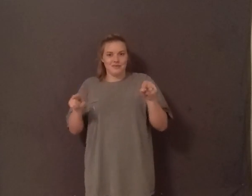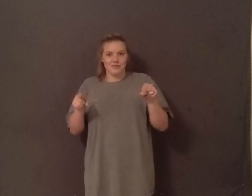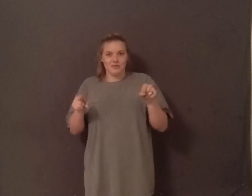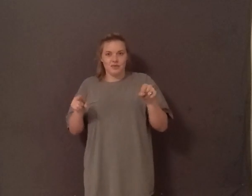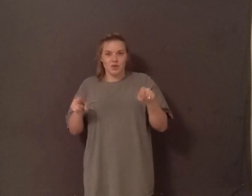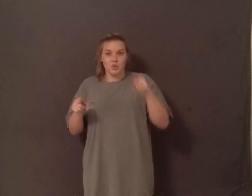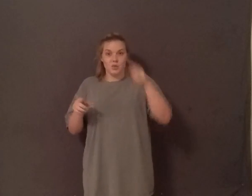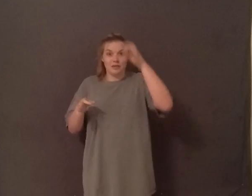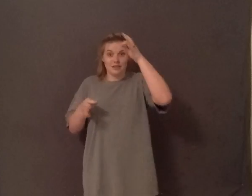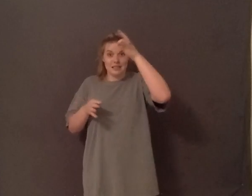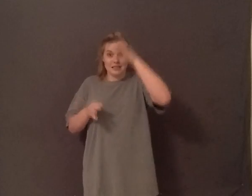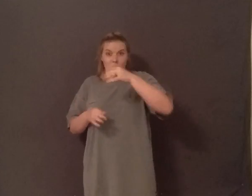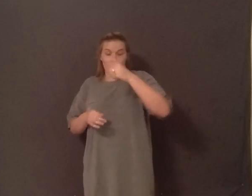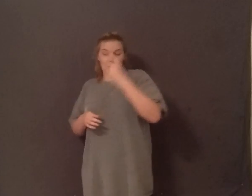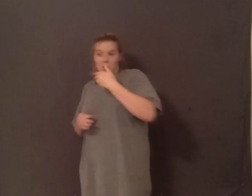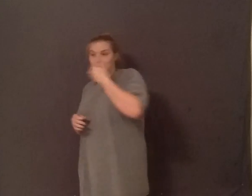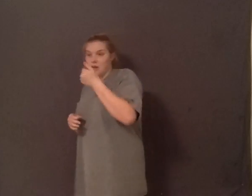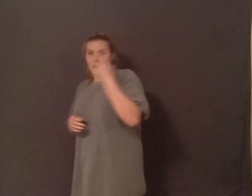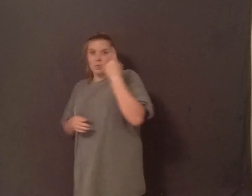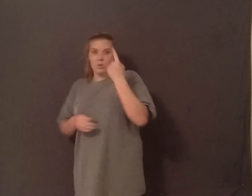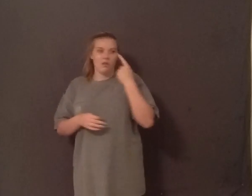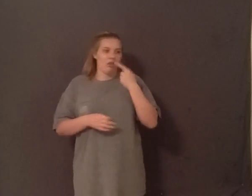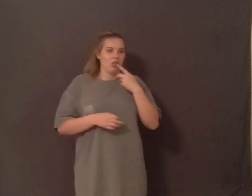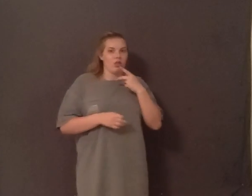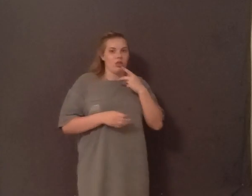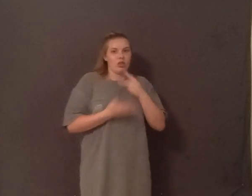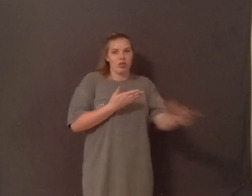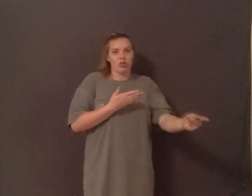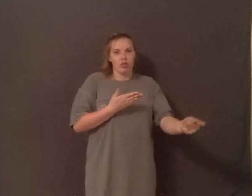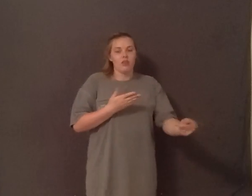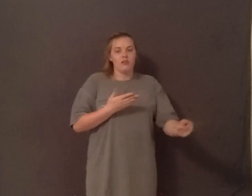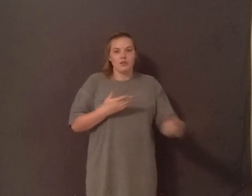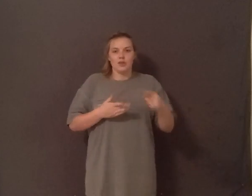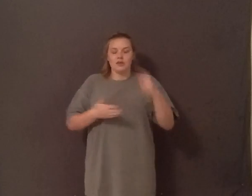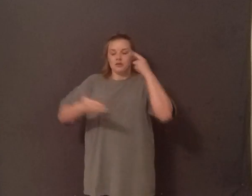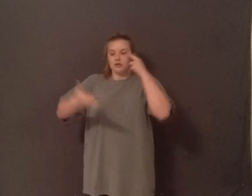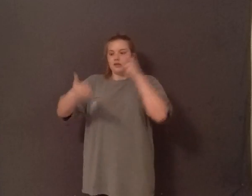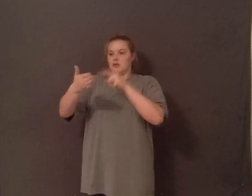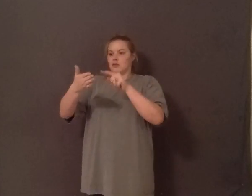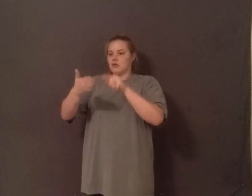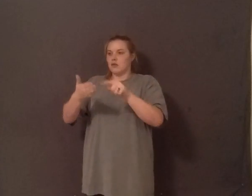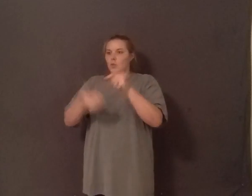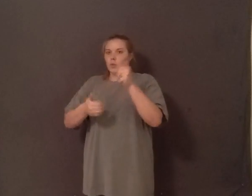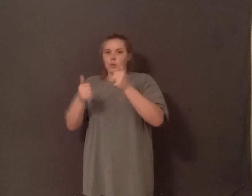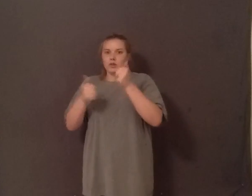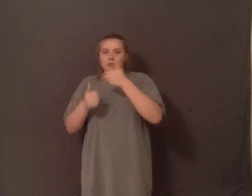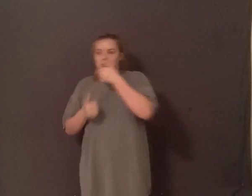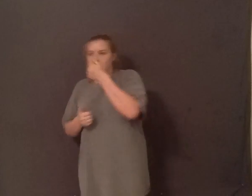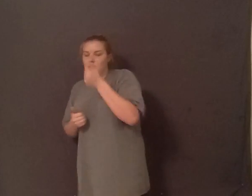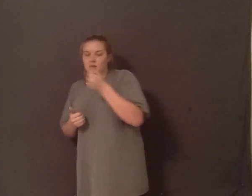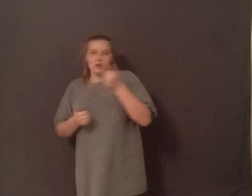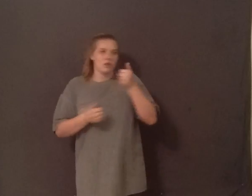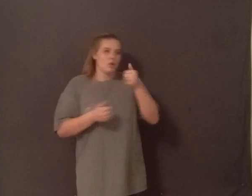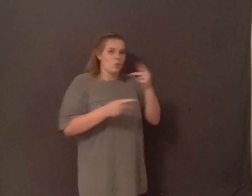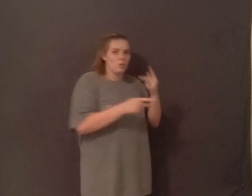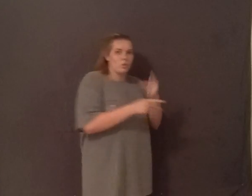one outcome is better and one outcome is worse. Once you discover you don't know what outcome is better or worse for you, you can't have